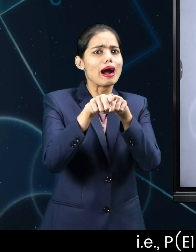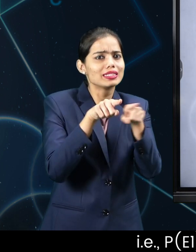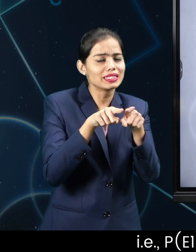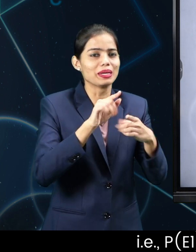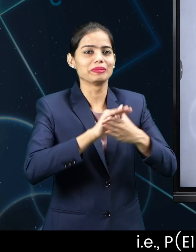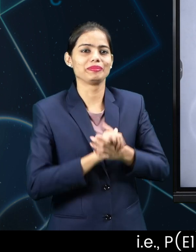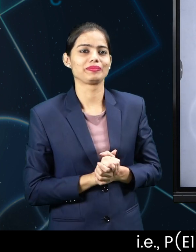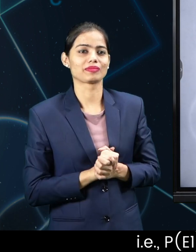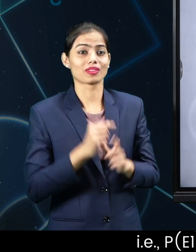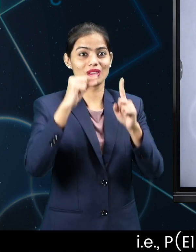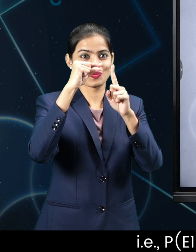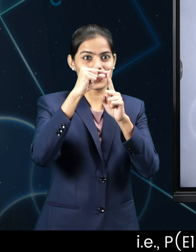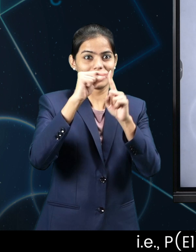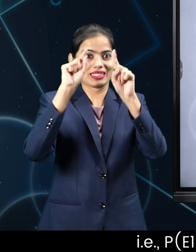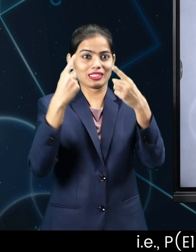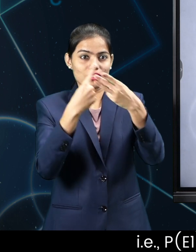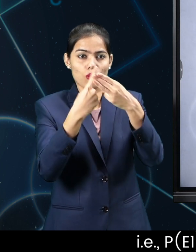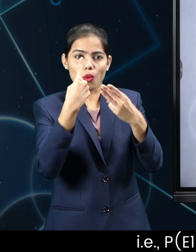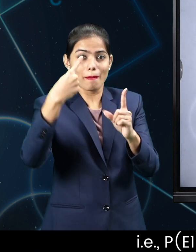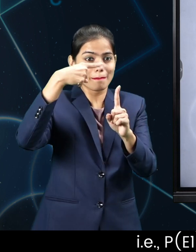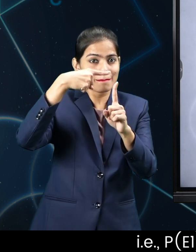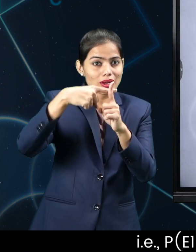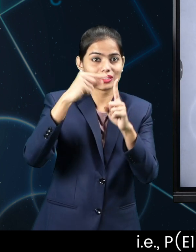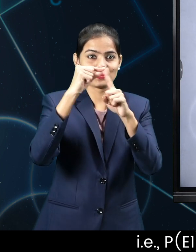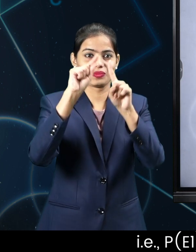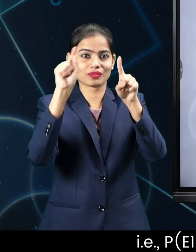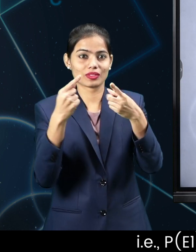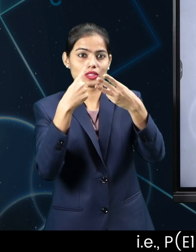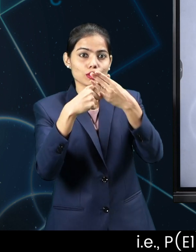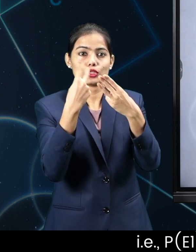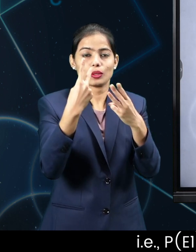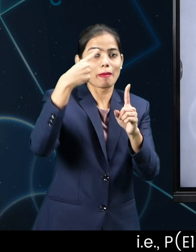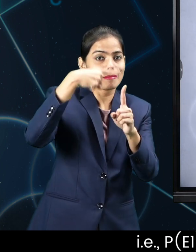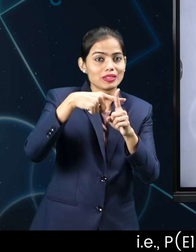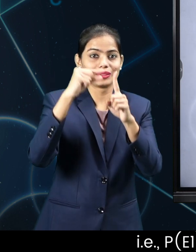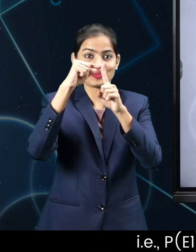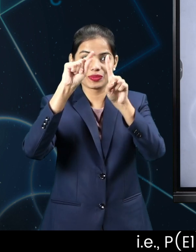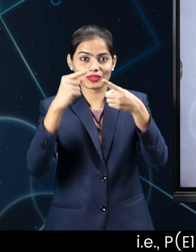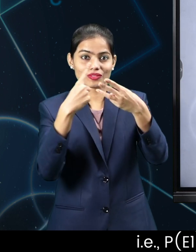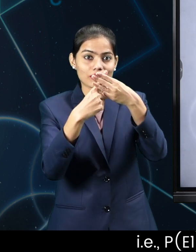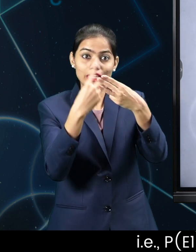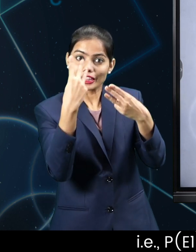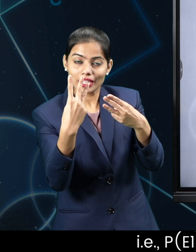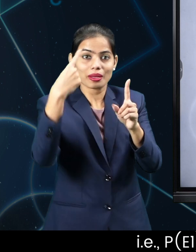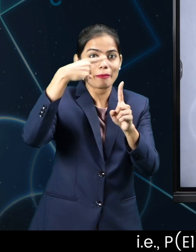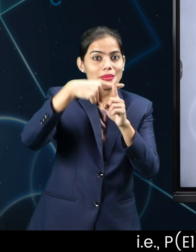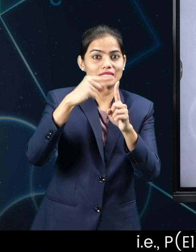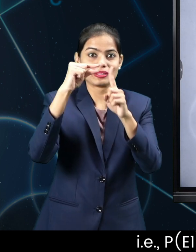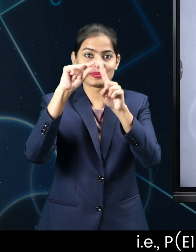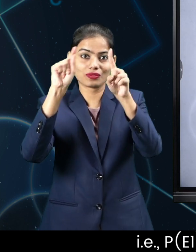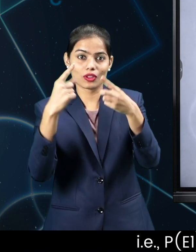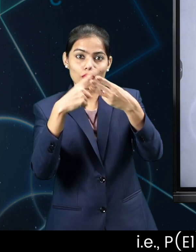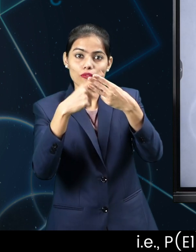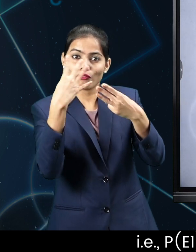That is P of E1 plus P of E2 plus P of E3